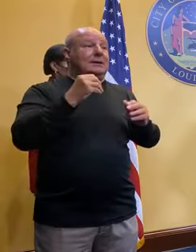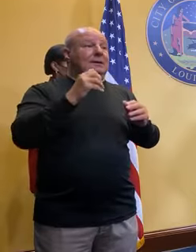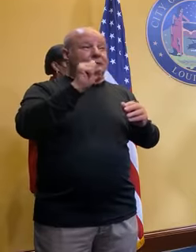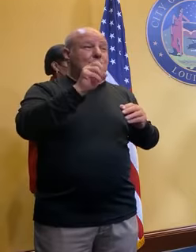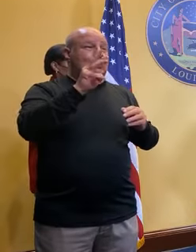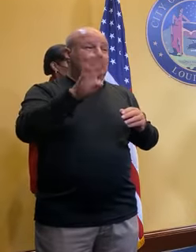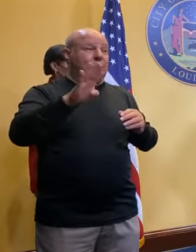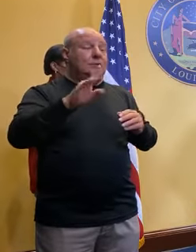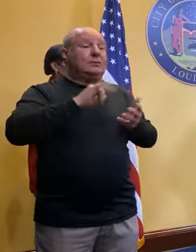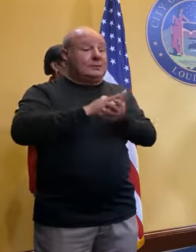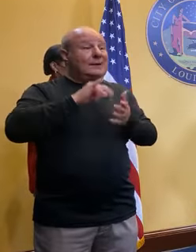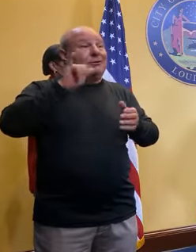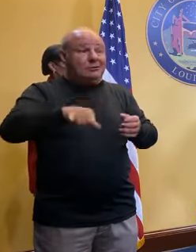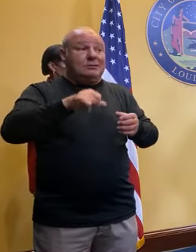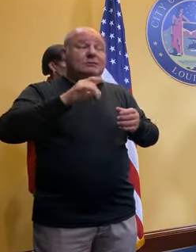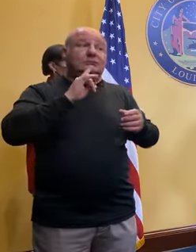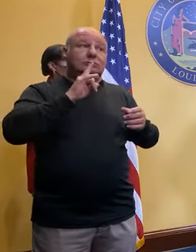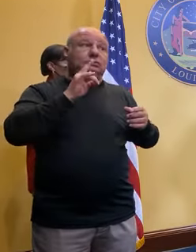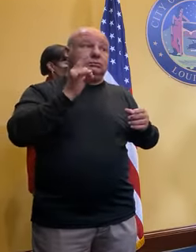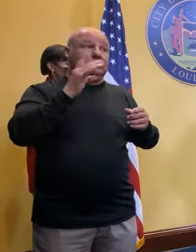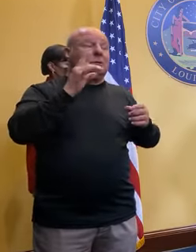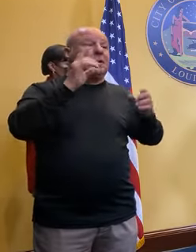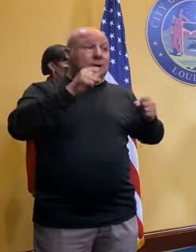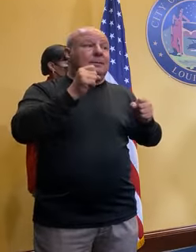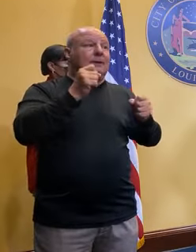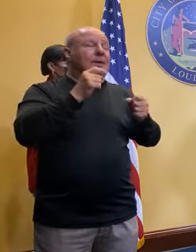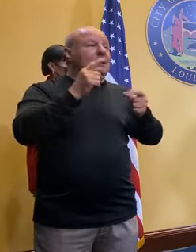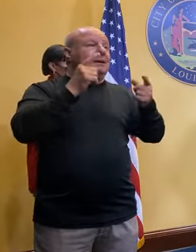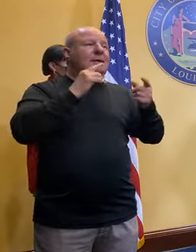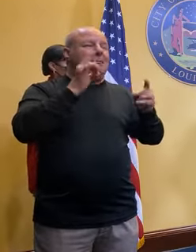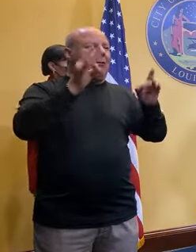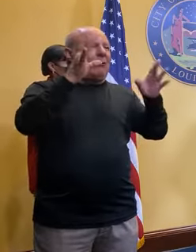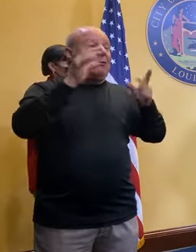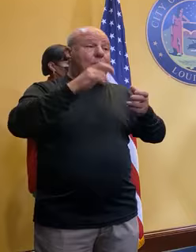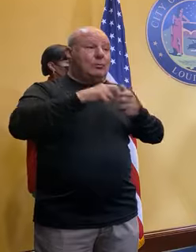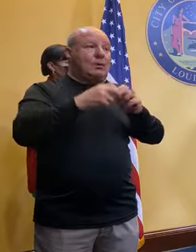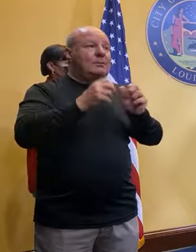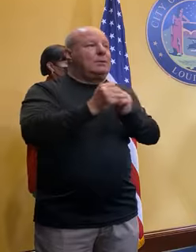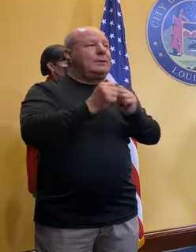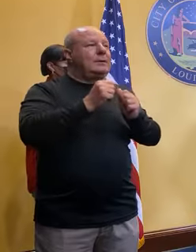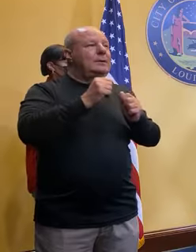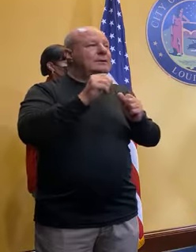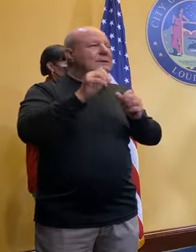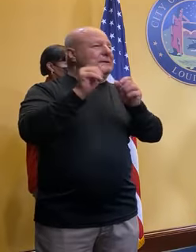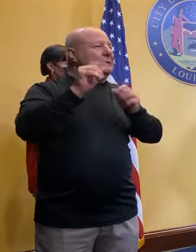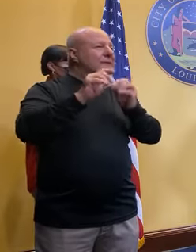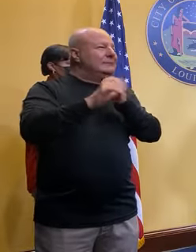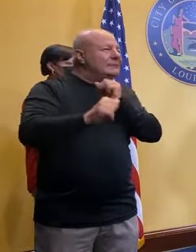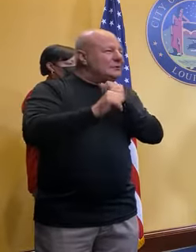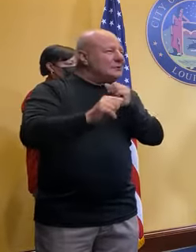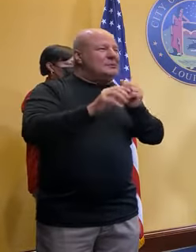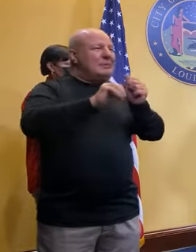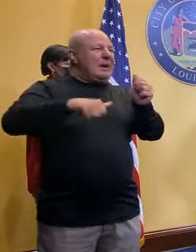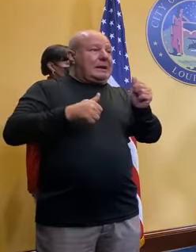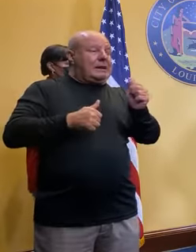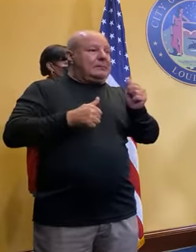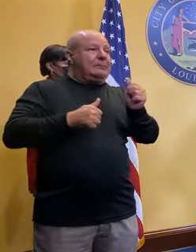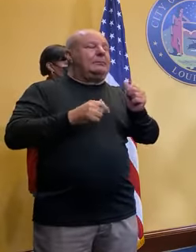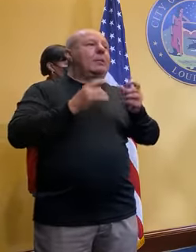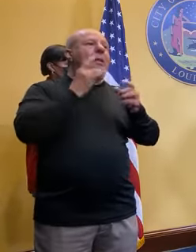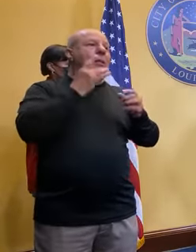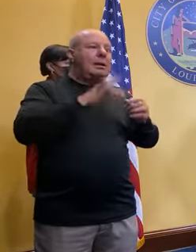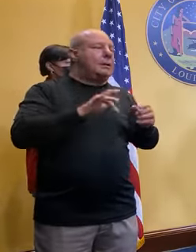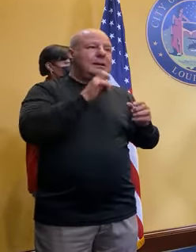massive, horrible problem of sewage backup, and it has not been that. But just in case, please limit your wastewater that comes out of your